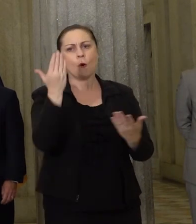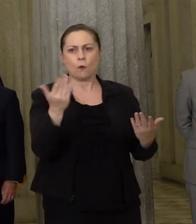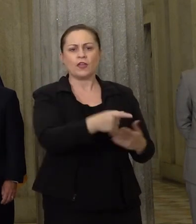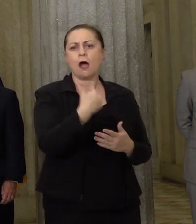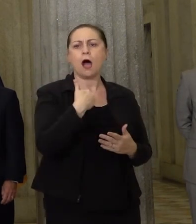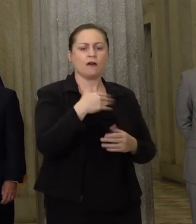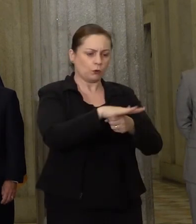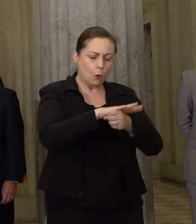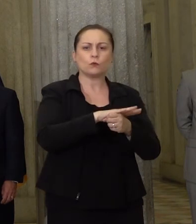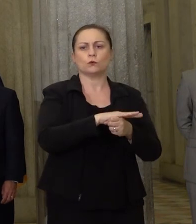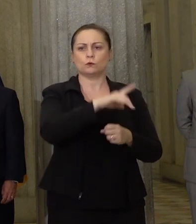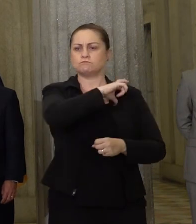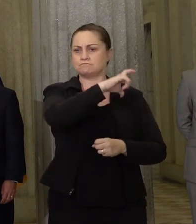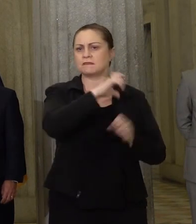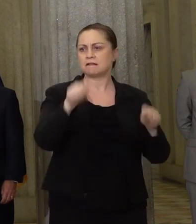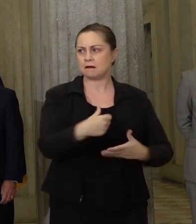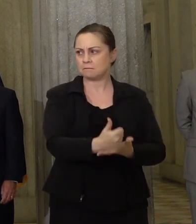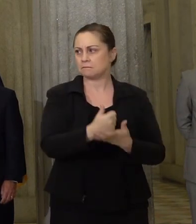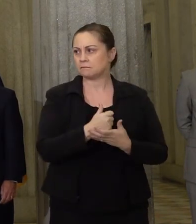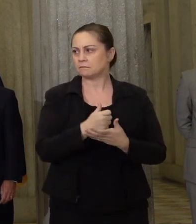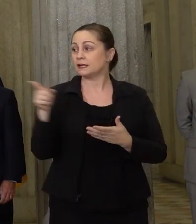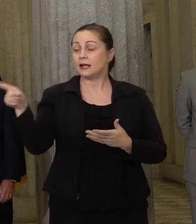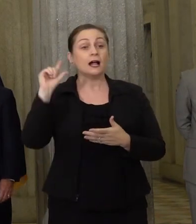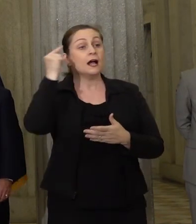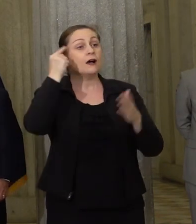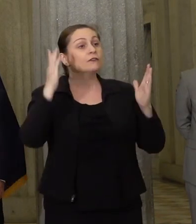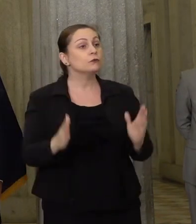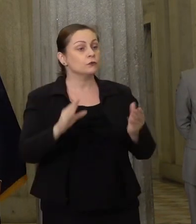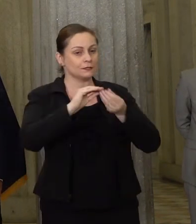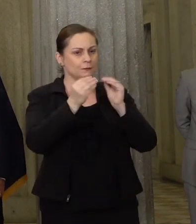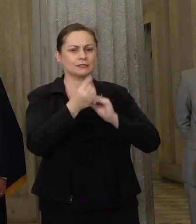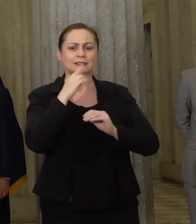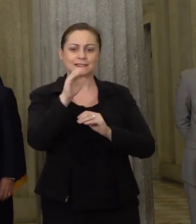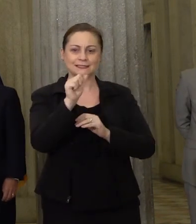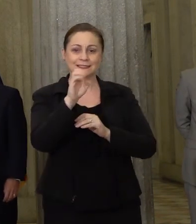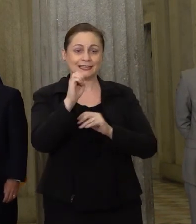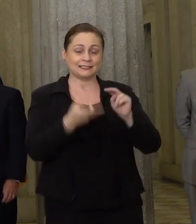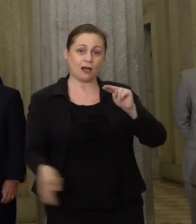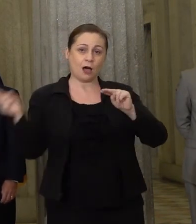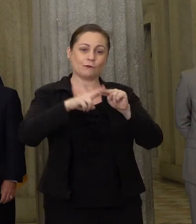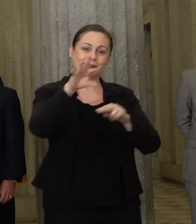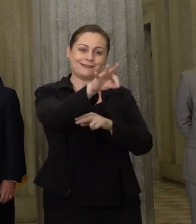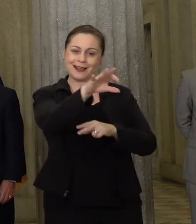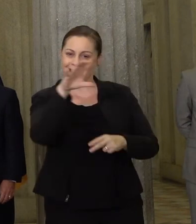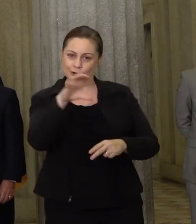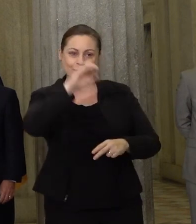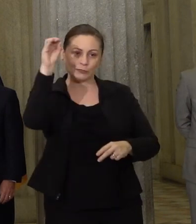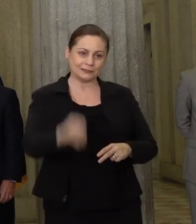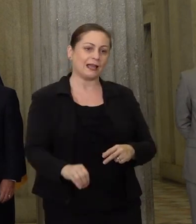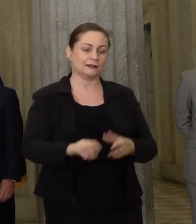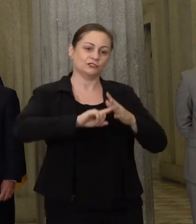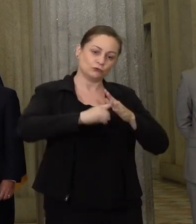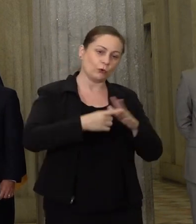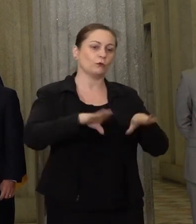enforcement, local law enforcement that can do that. Yes, ma'am. Governor, data shows that our case numbers have risen over 900% since we first started reopening